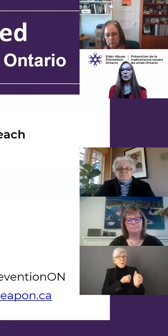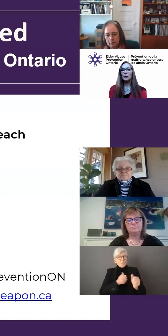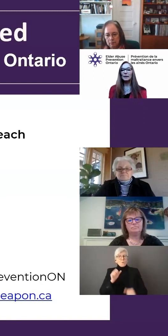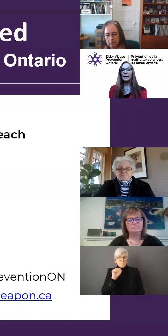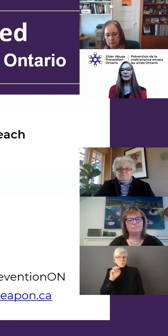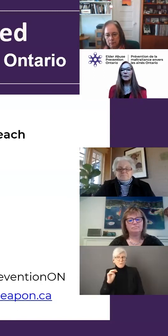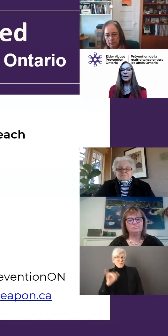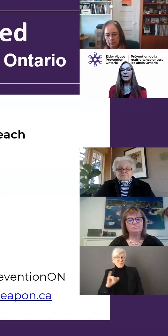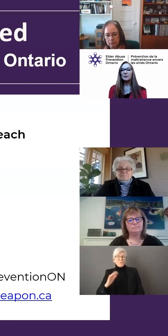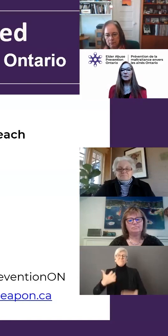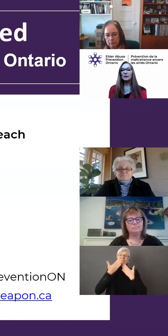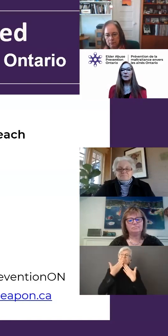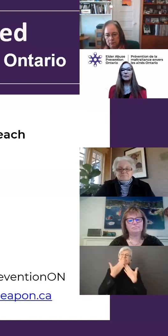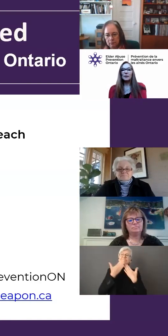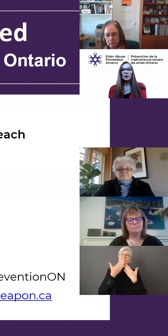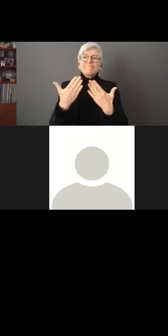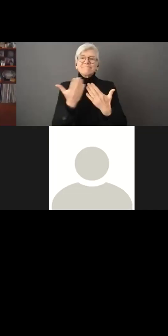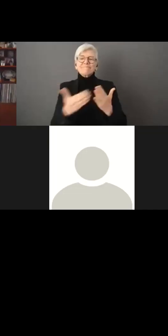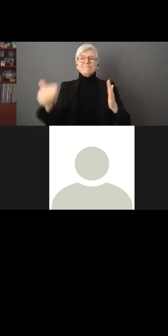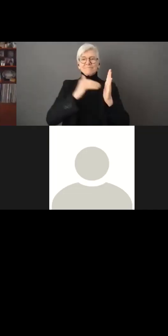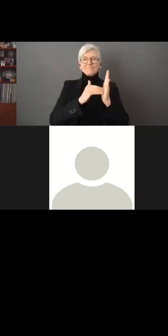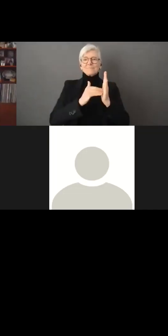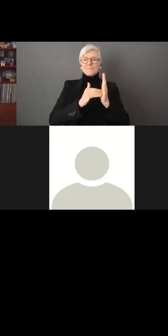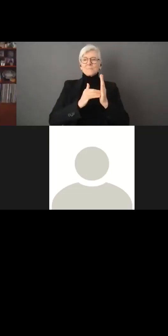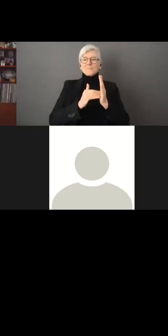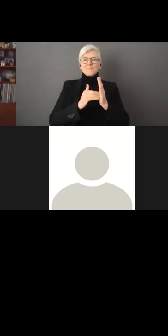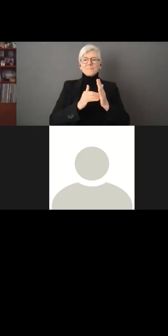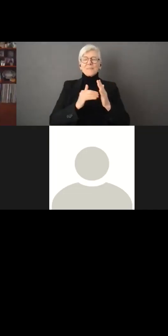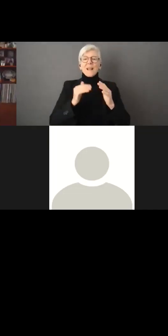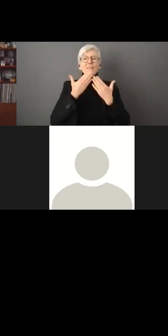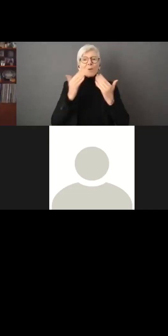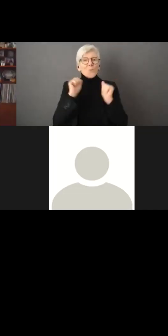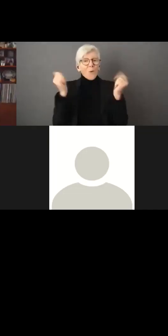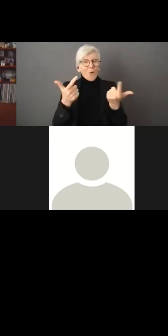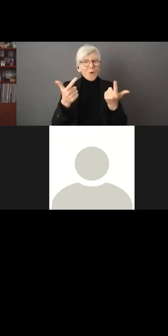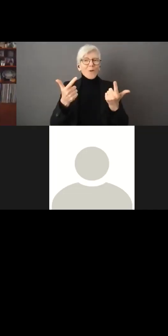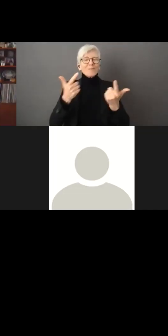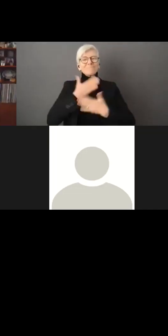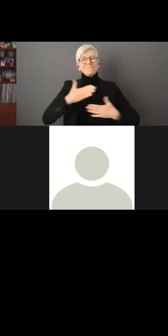So thank you all again. And thank you for everybody and have a great day.